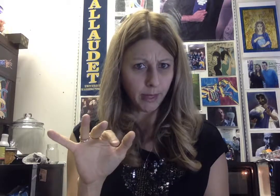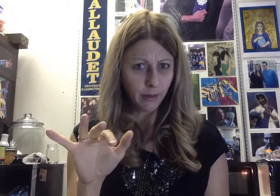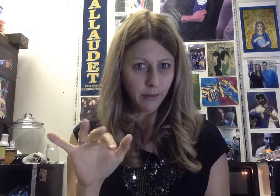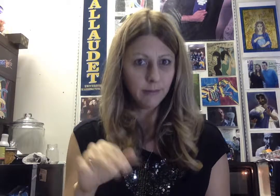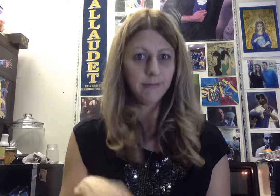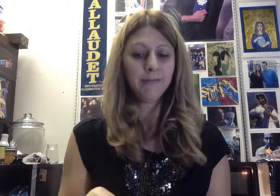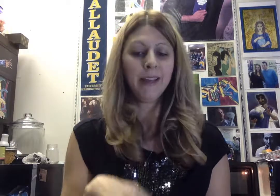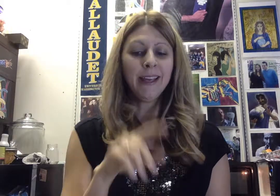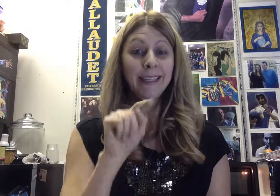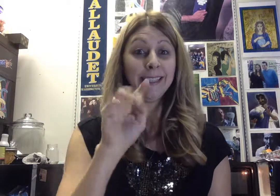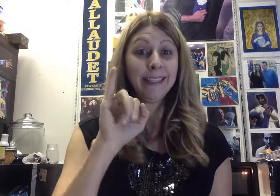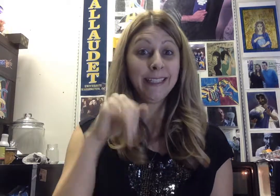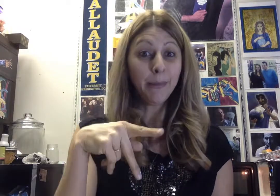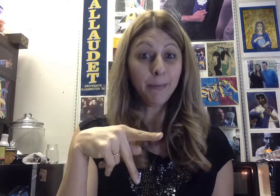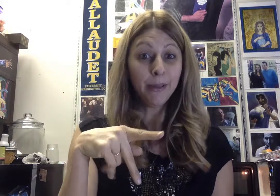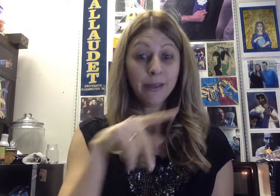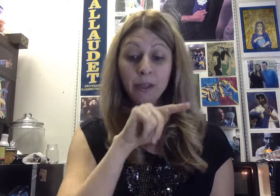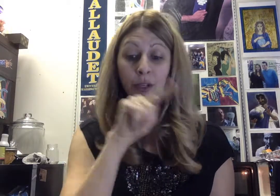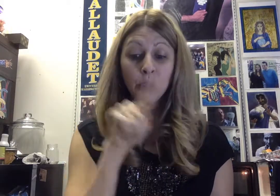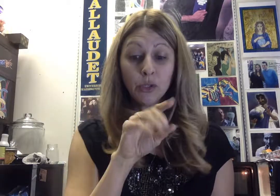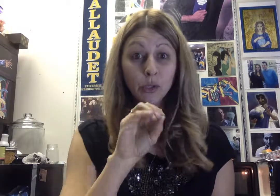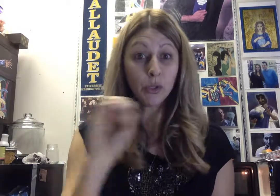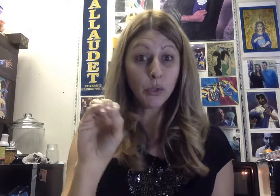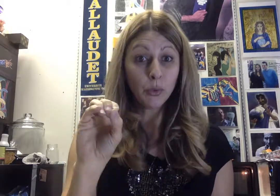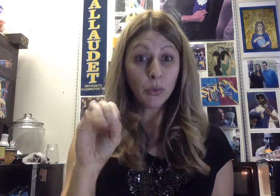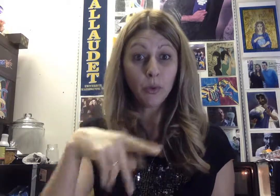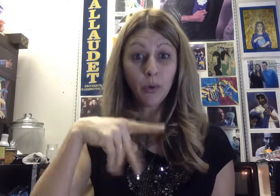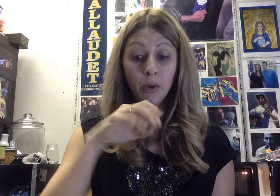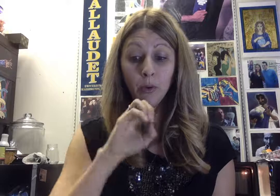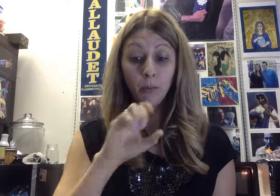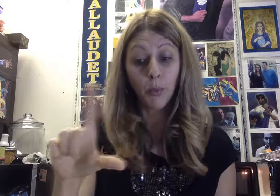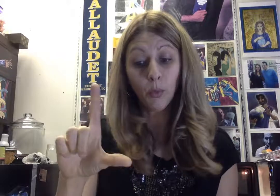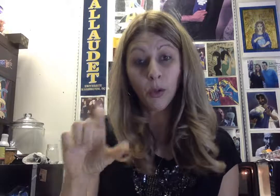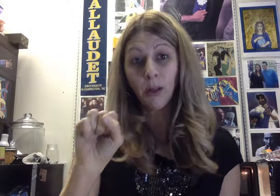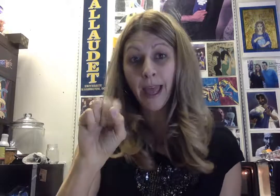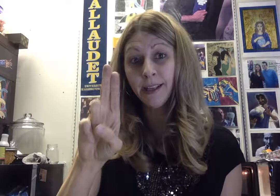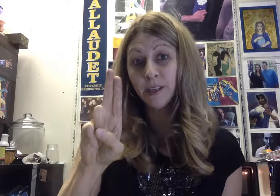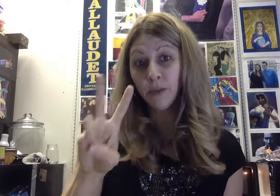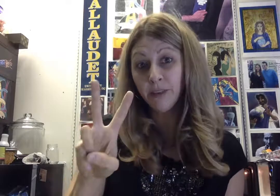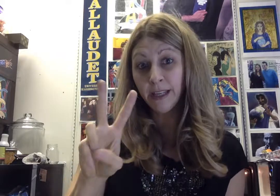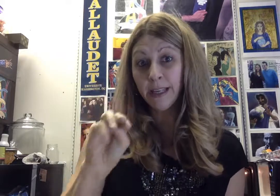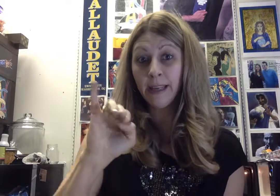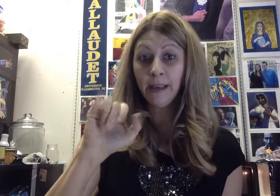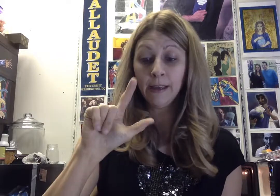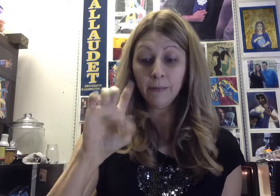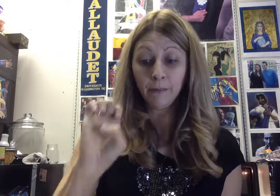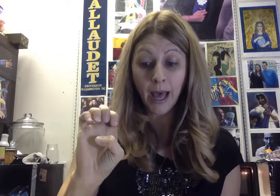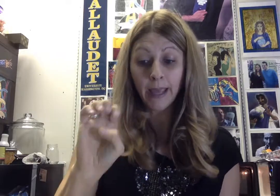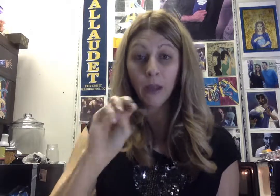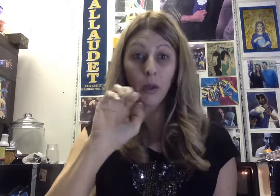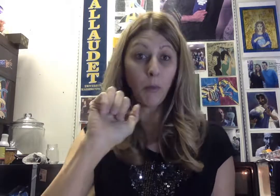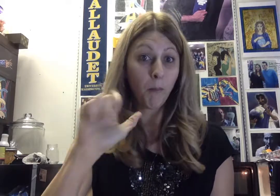fingerspelled? Tip, zoo, pool, SUV, mile,